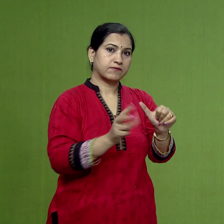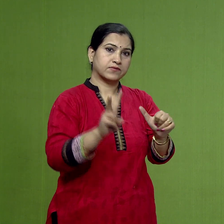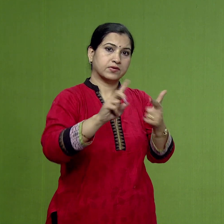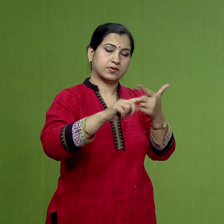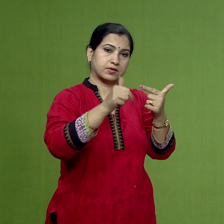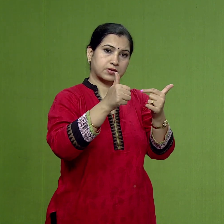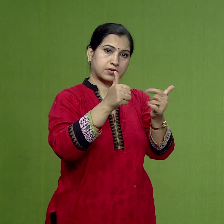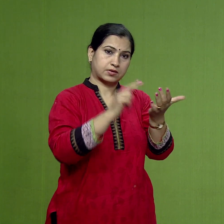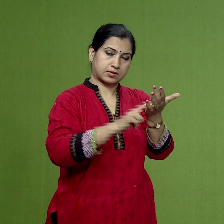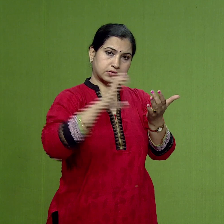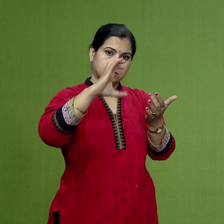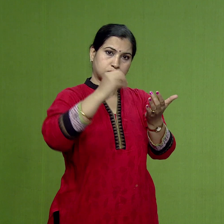states.